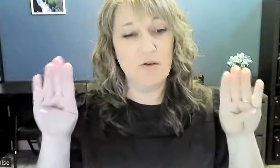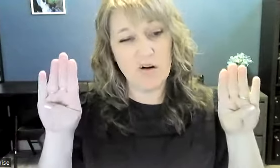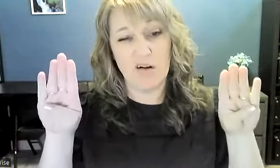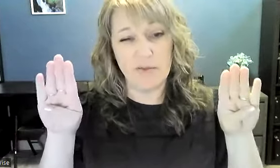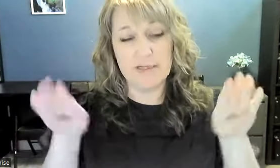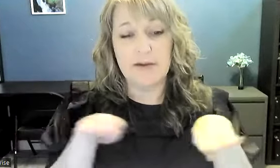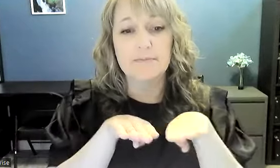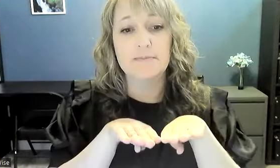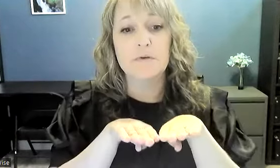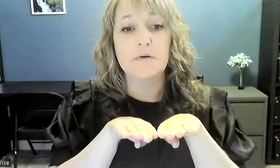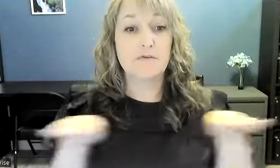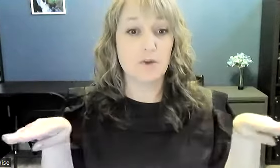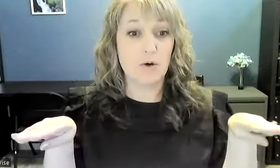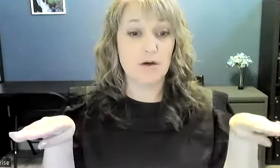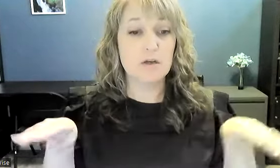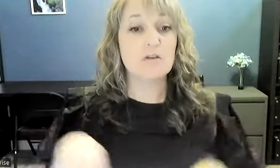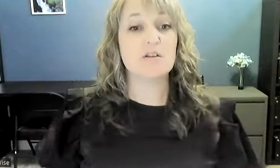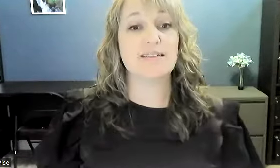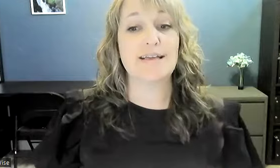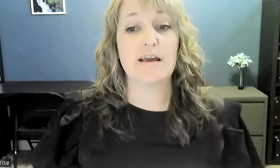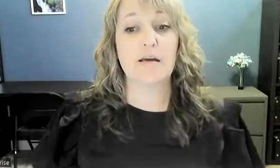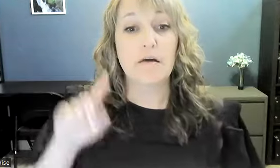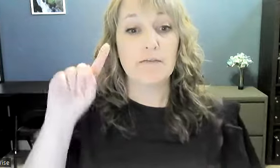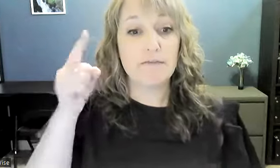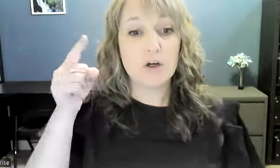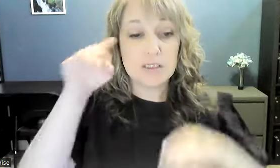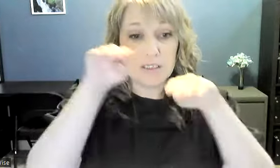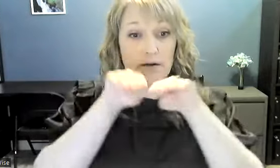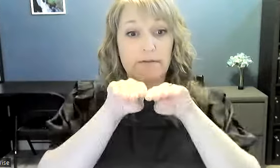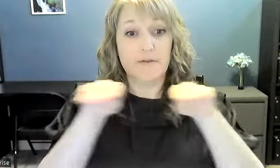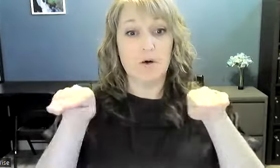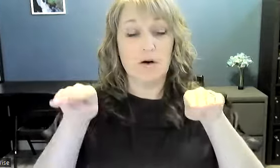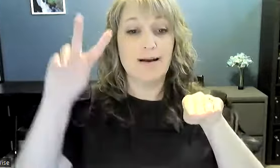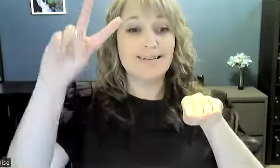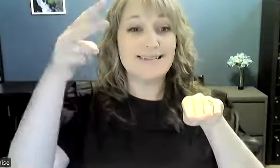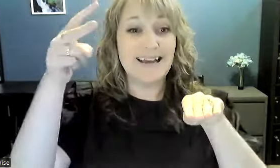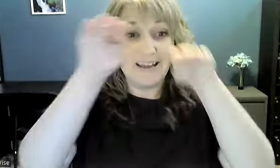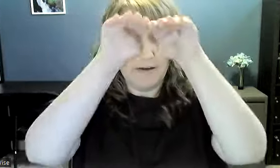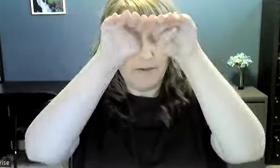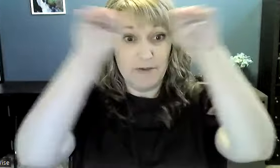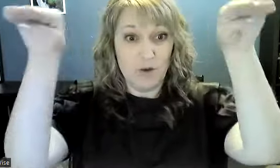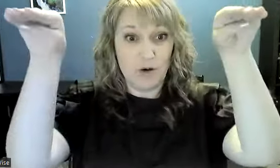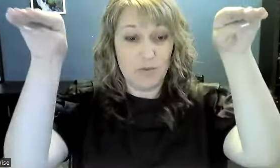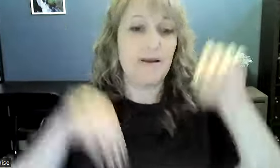or all the way is fine. Floor. So you could say first floor, second floor would be